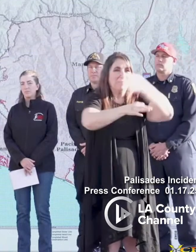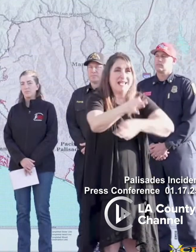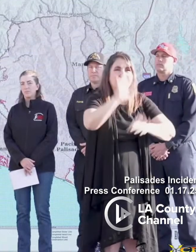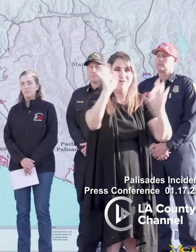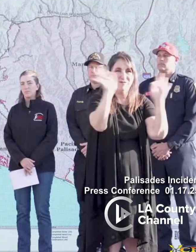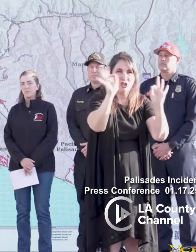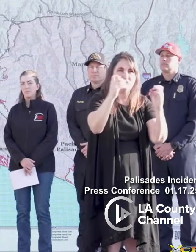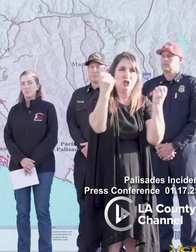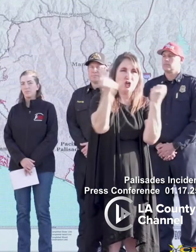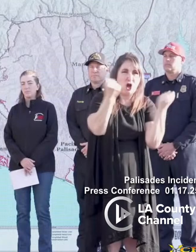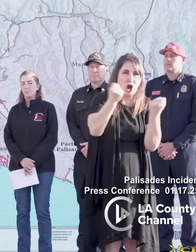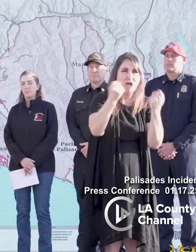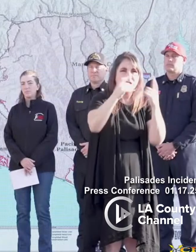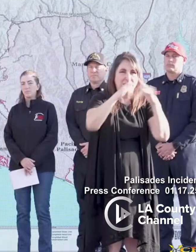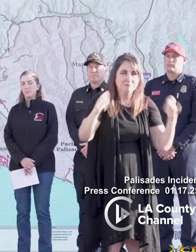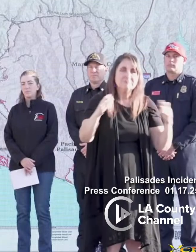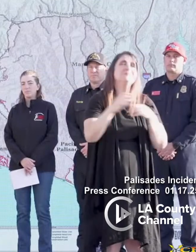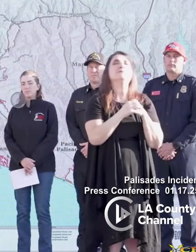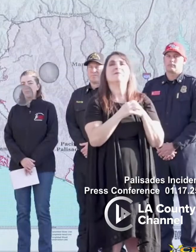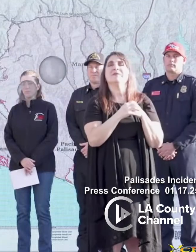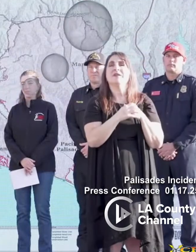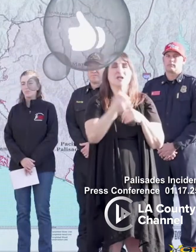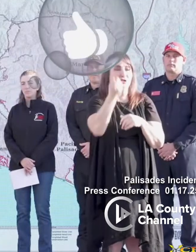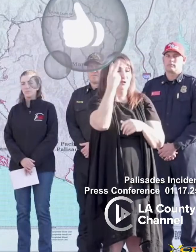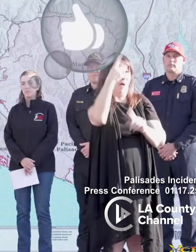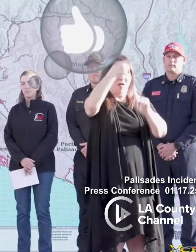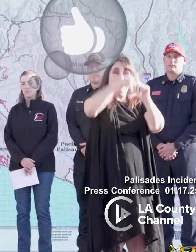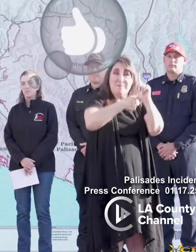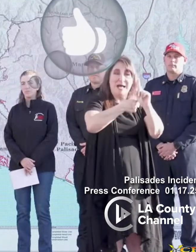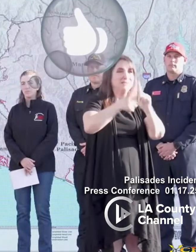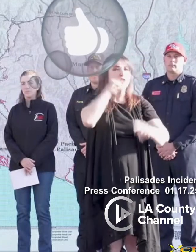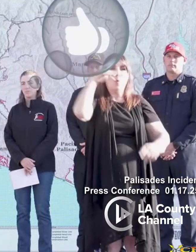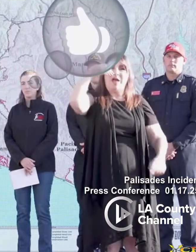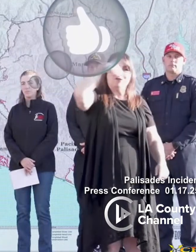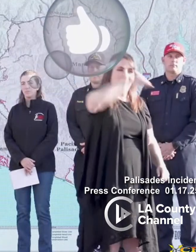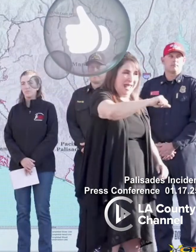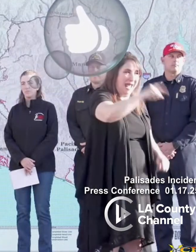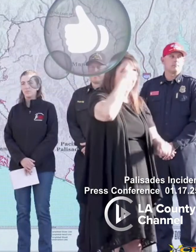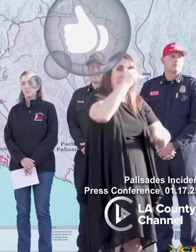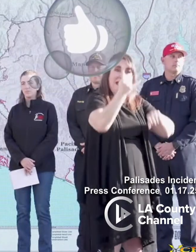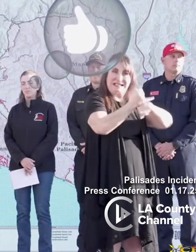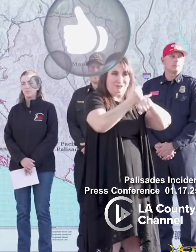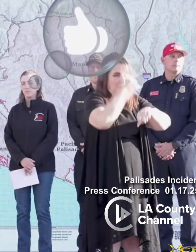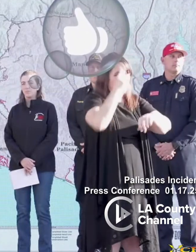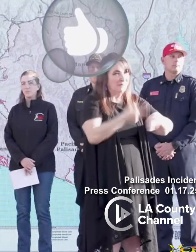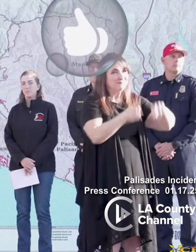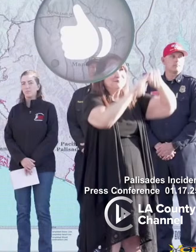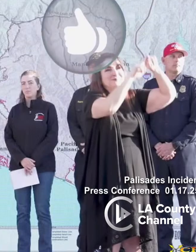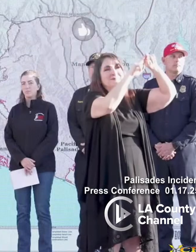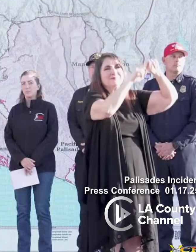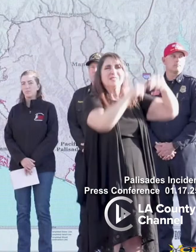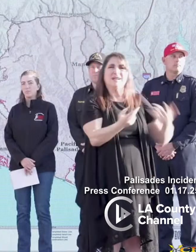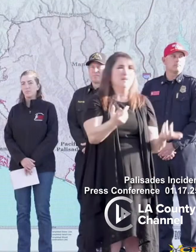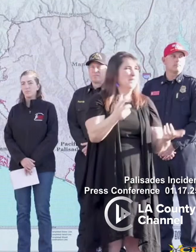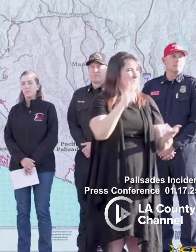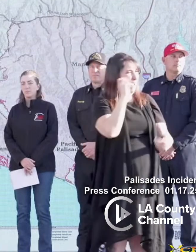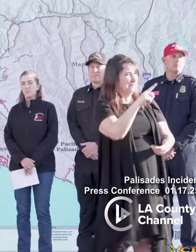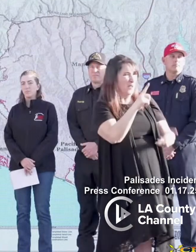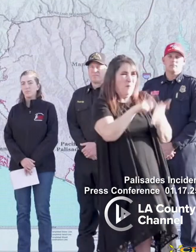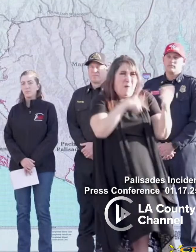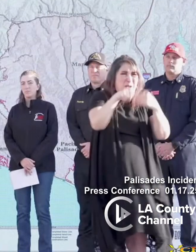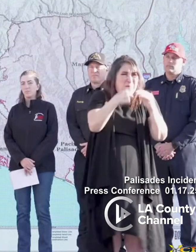or less, usually less. 12 months you don't have to pay, but the interest is running. What about businesses and